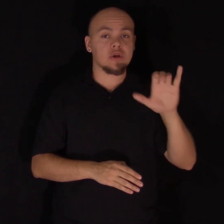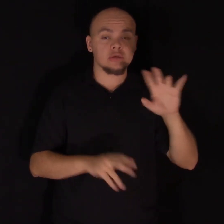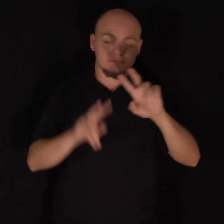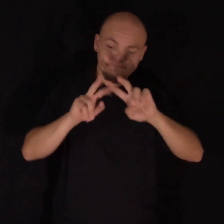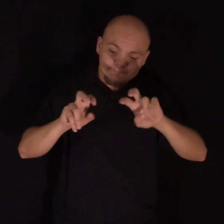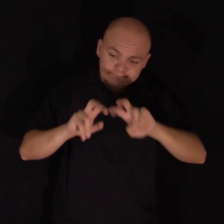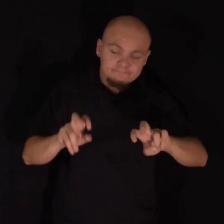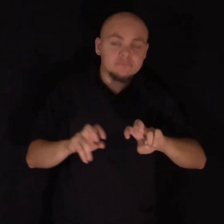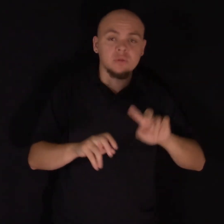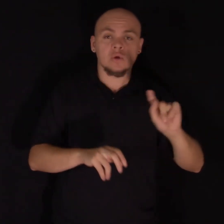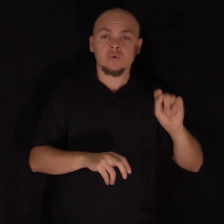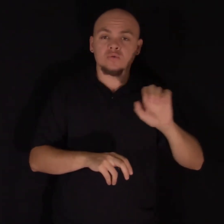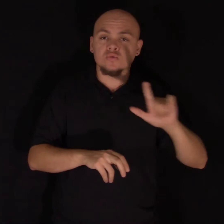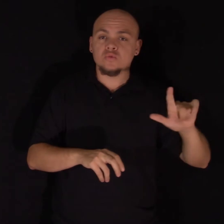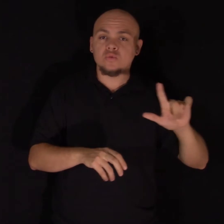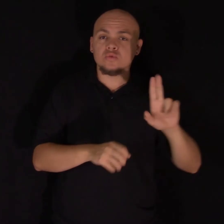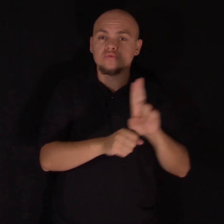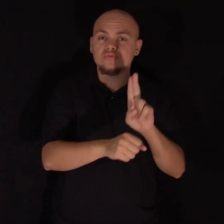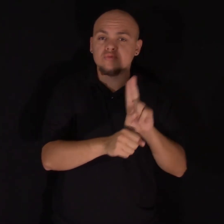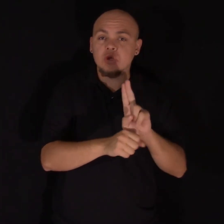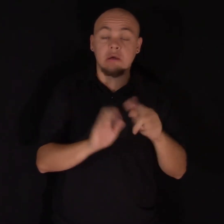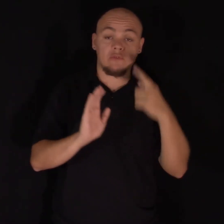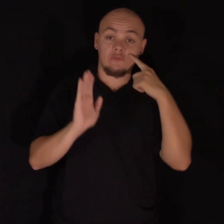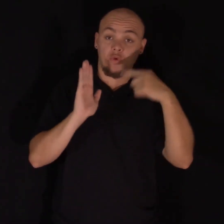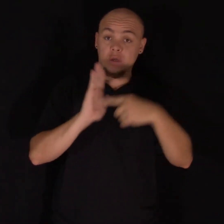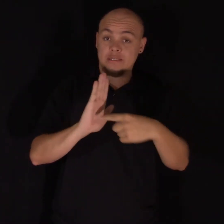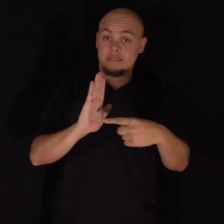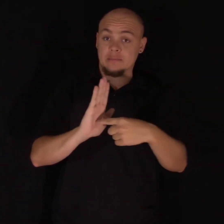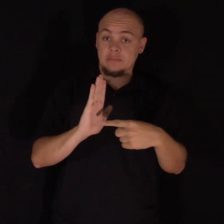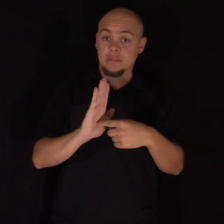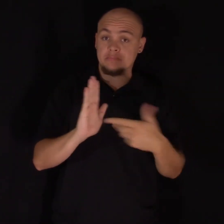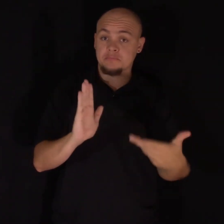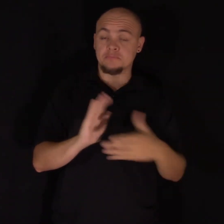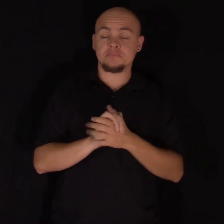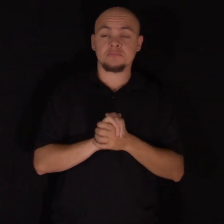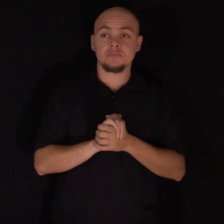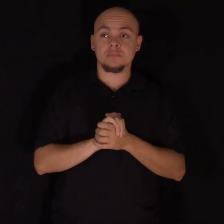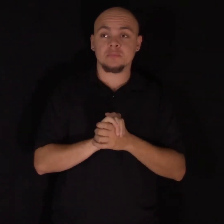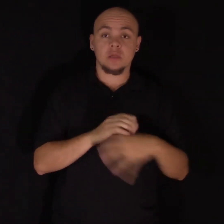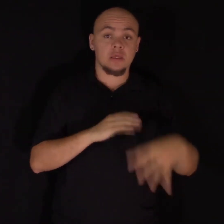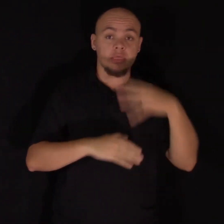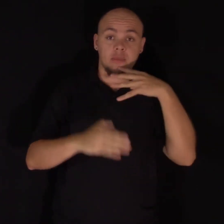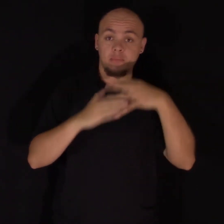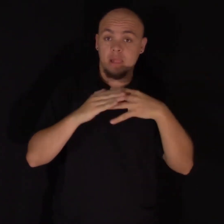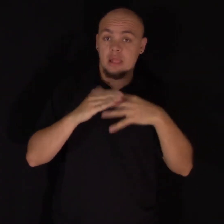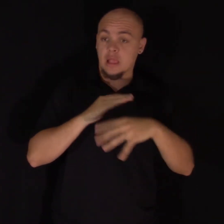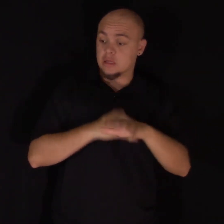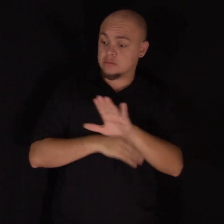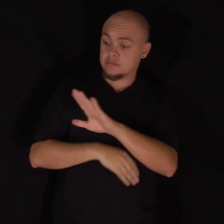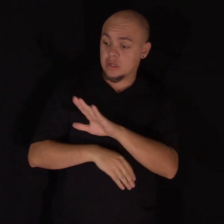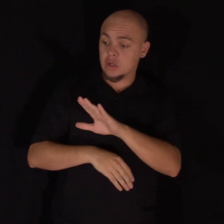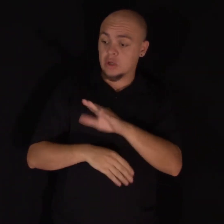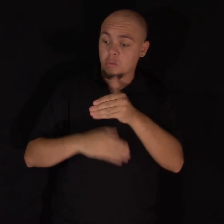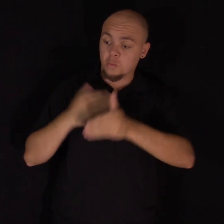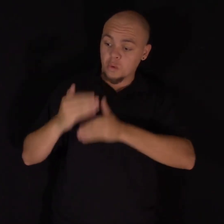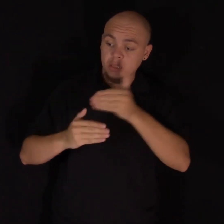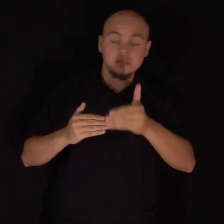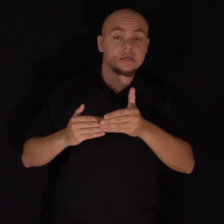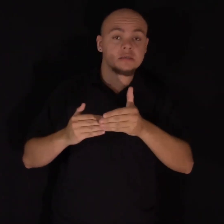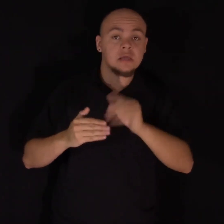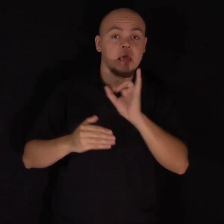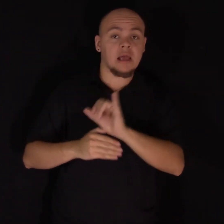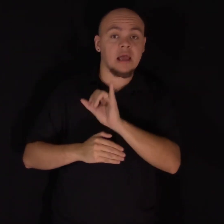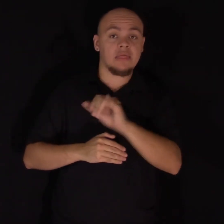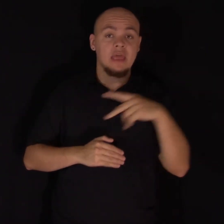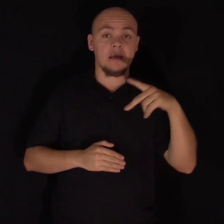what tools should be used. As an example, we could have taken the blood of survivors, processed it, and put that